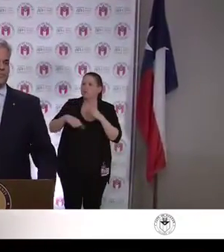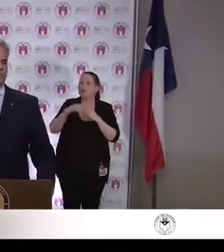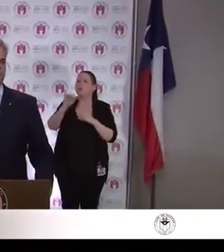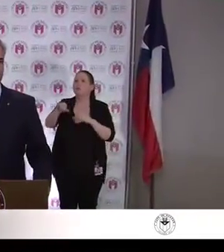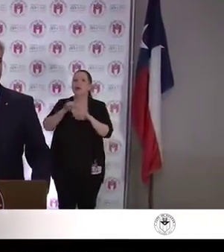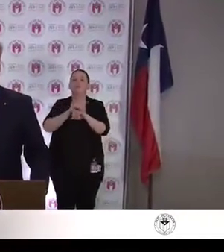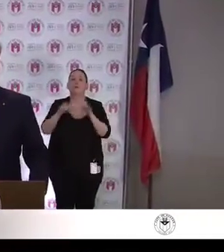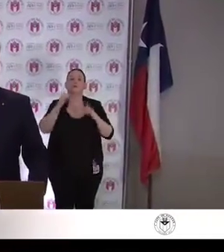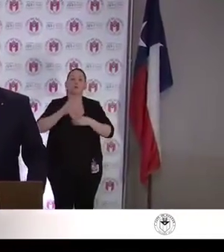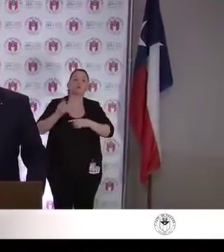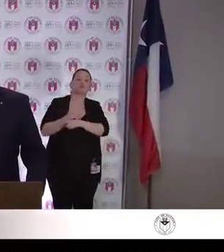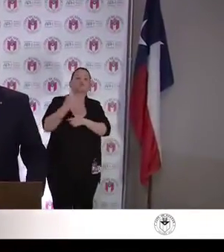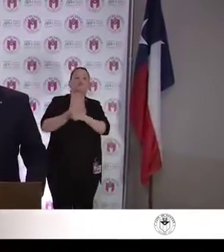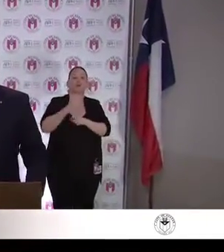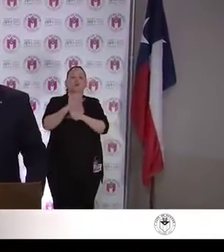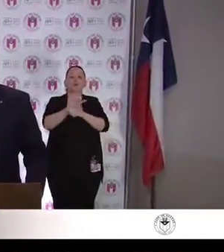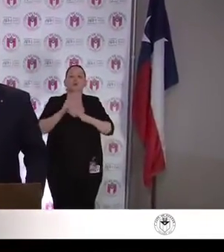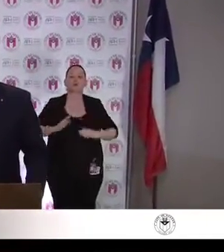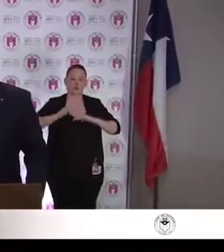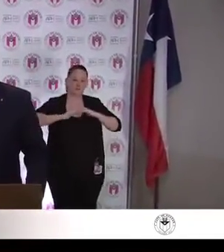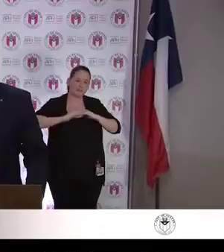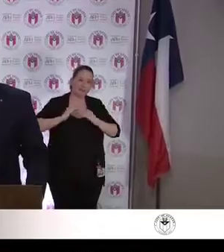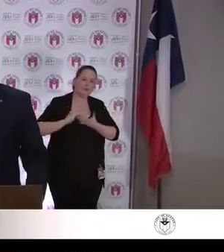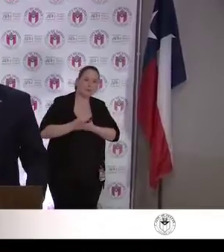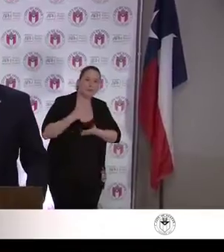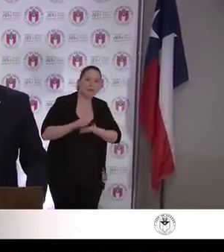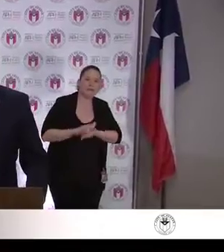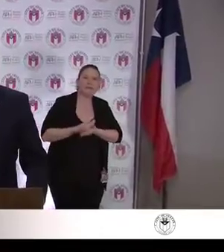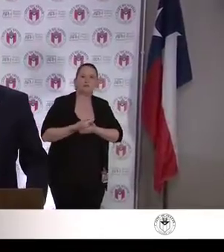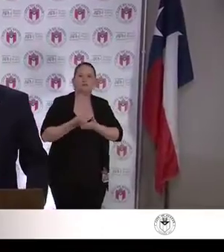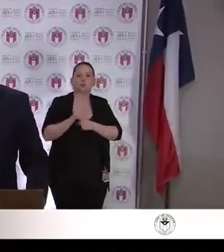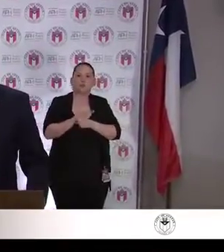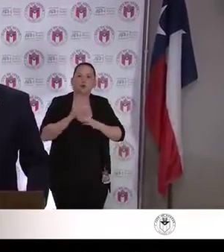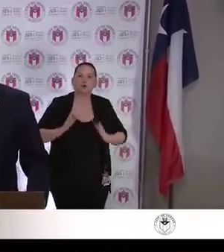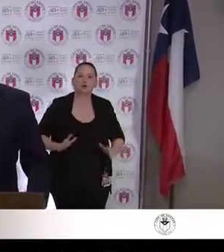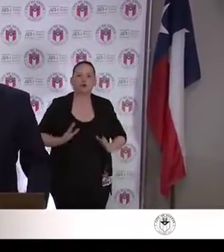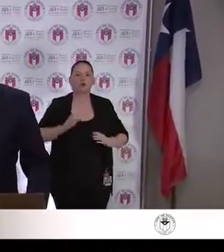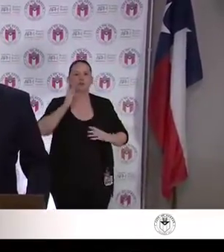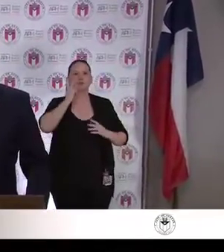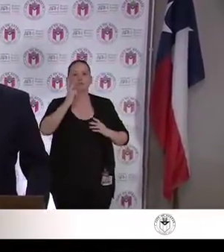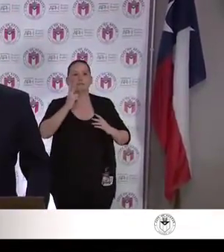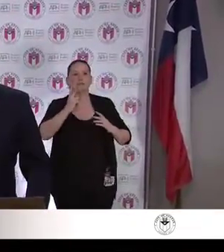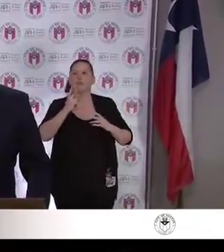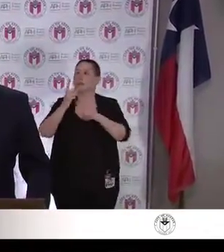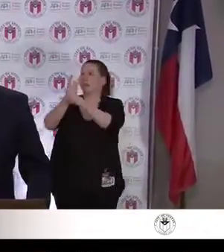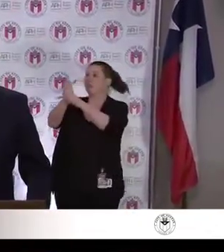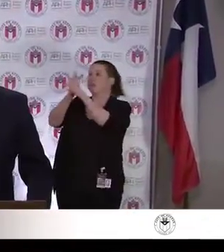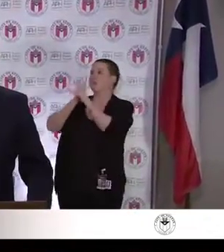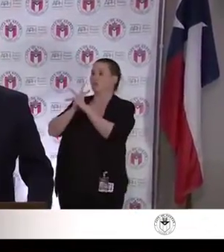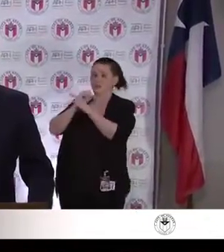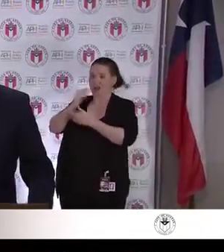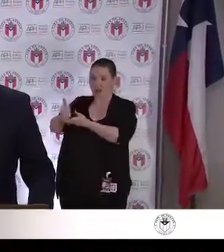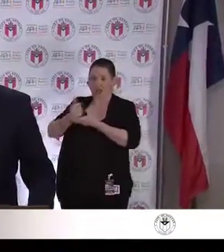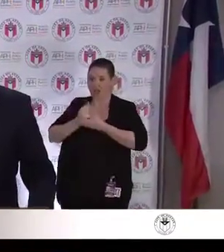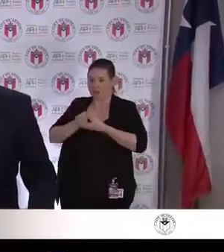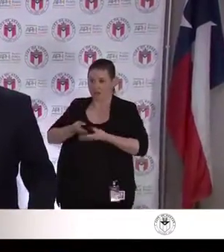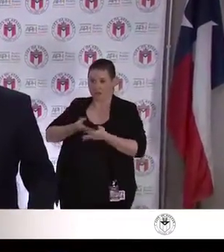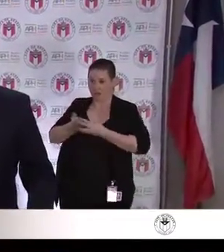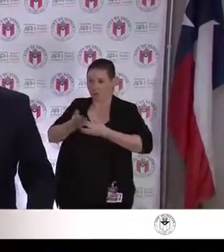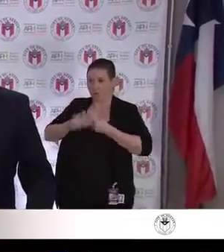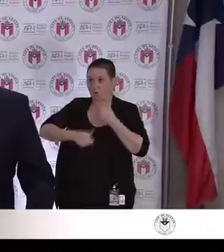the average worker, that minimum wage worker, who doesn't see a loan as being a way to get through